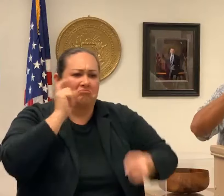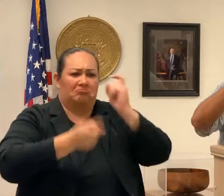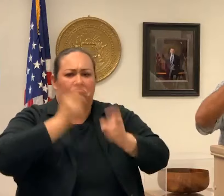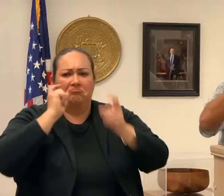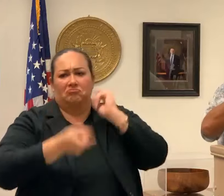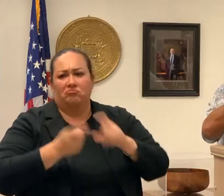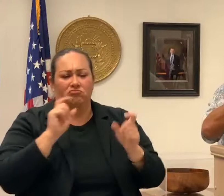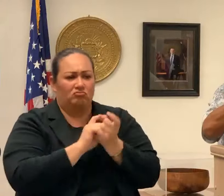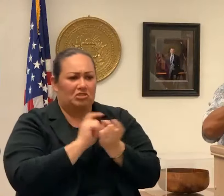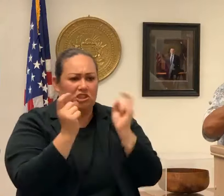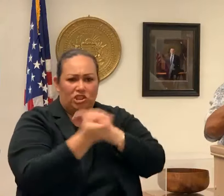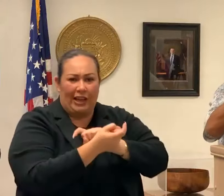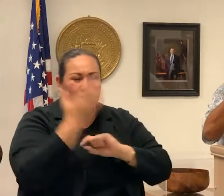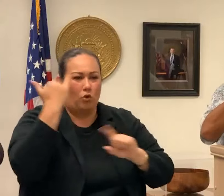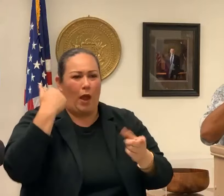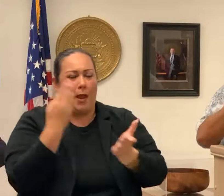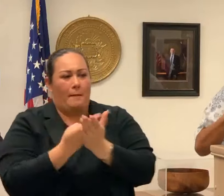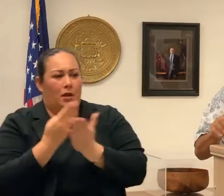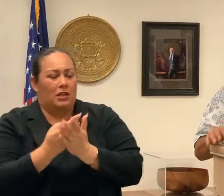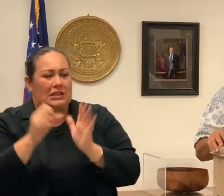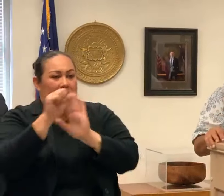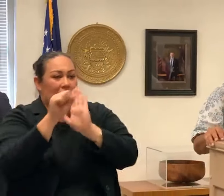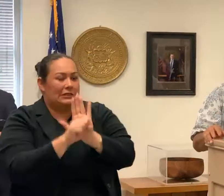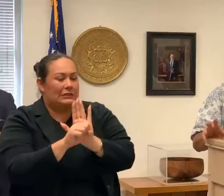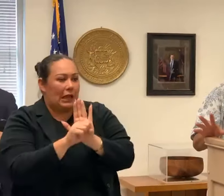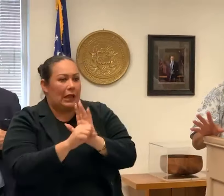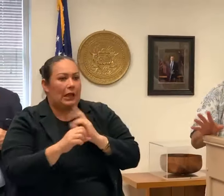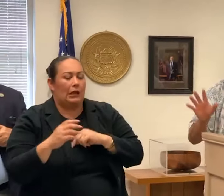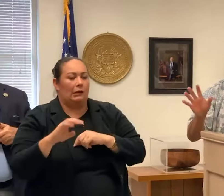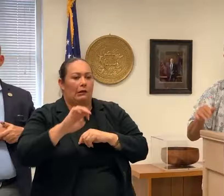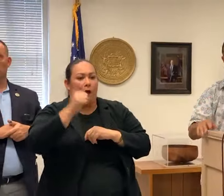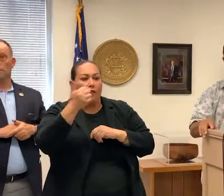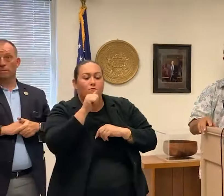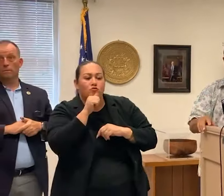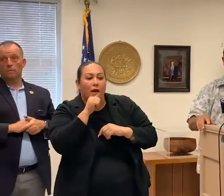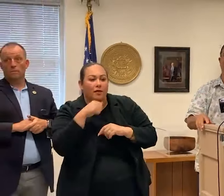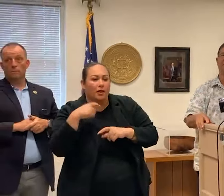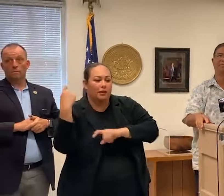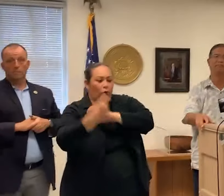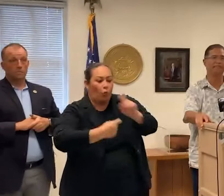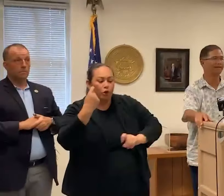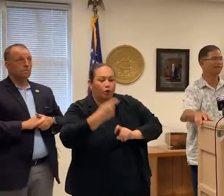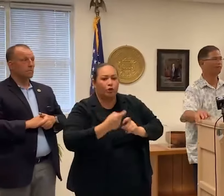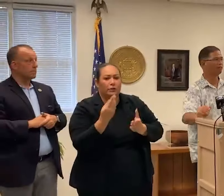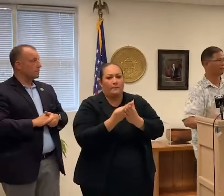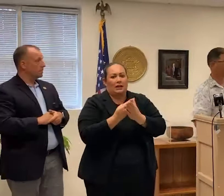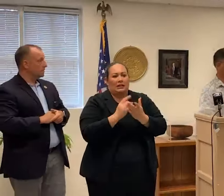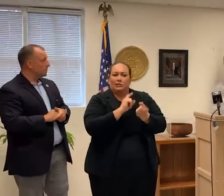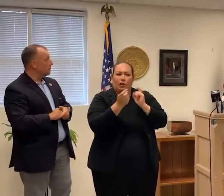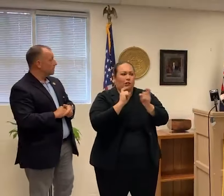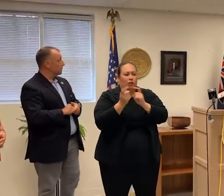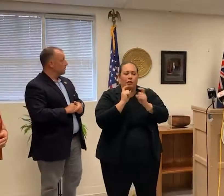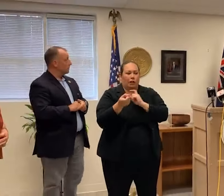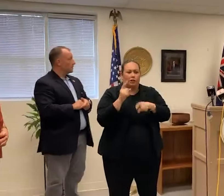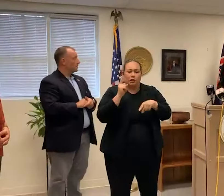have from not only the state, but from different philanthropist organizations.